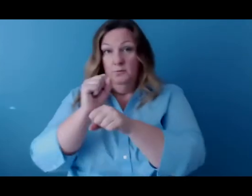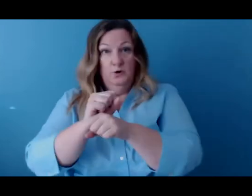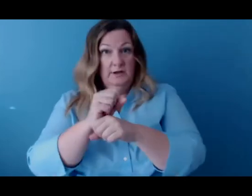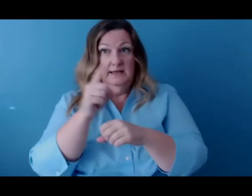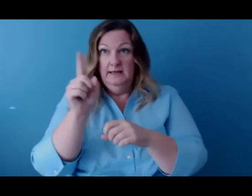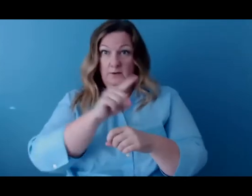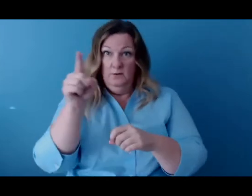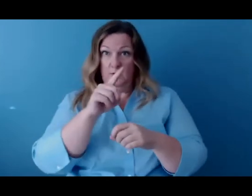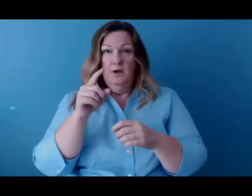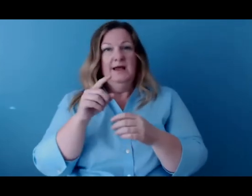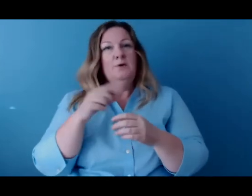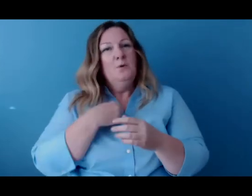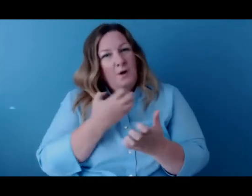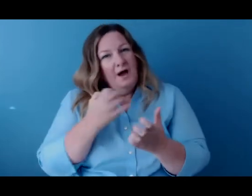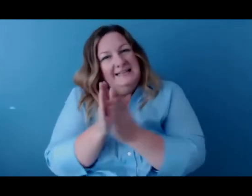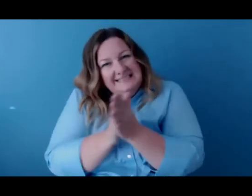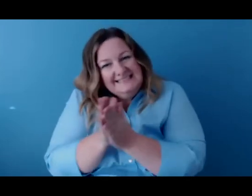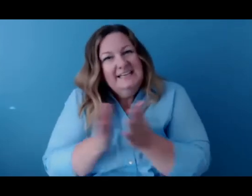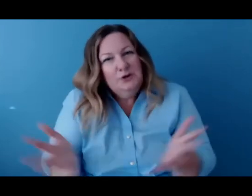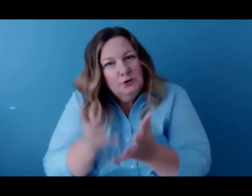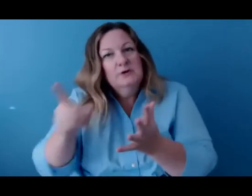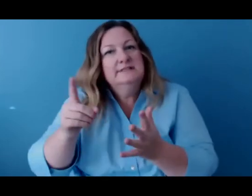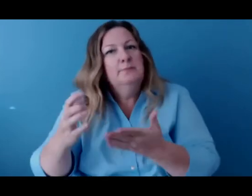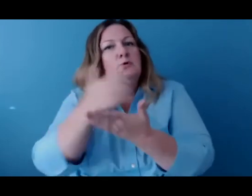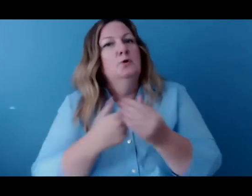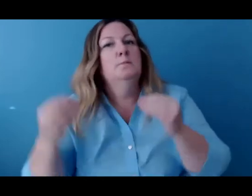disincentivized to create more income.